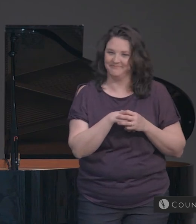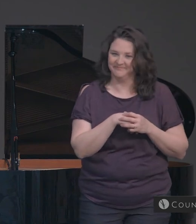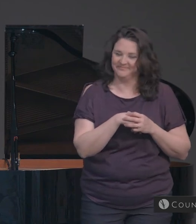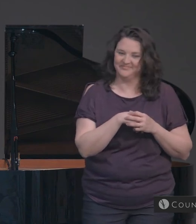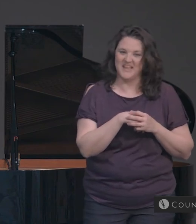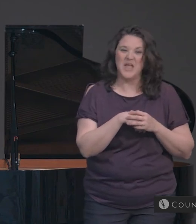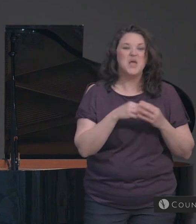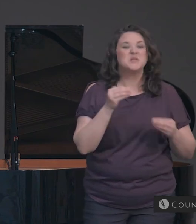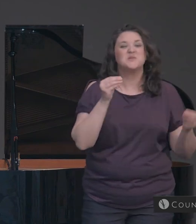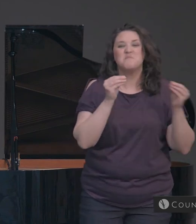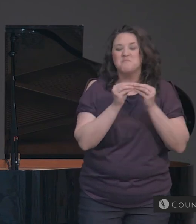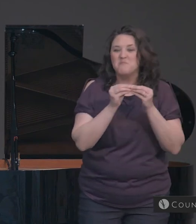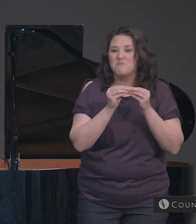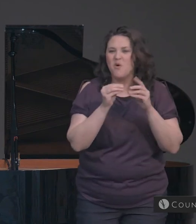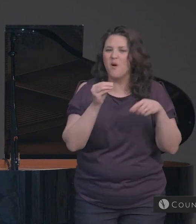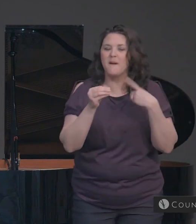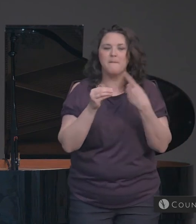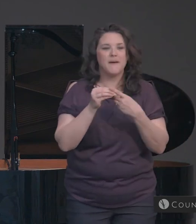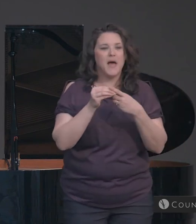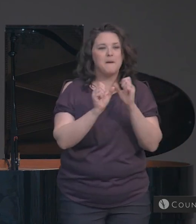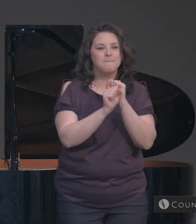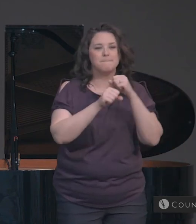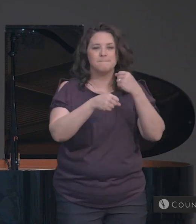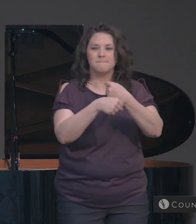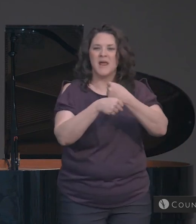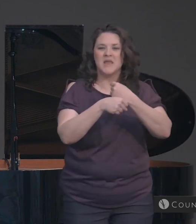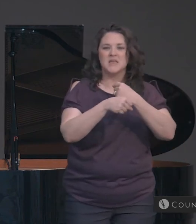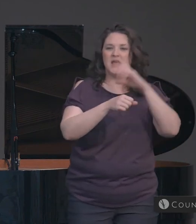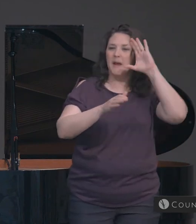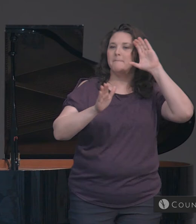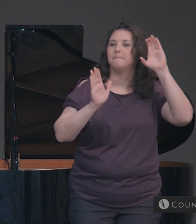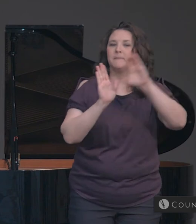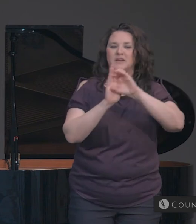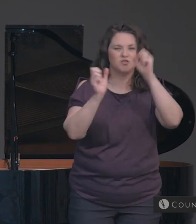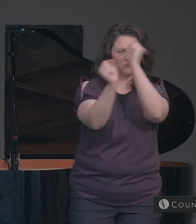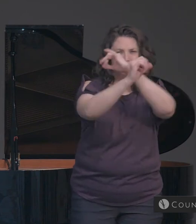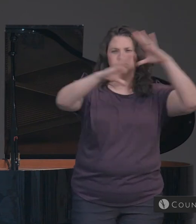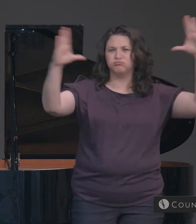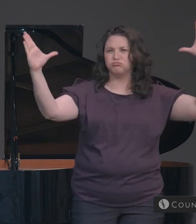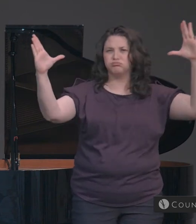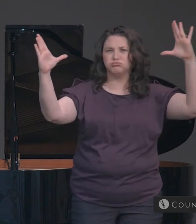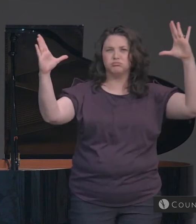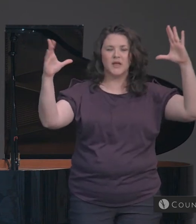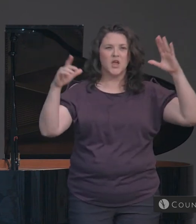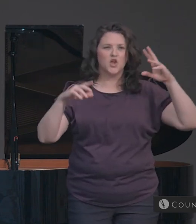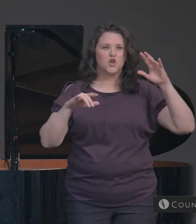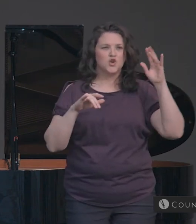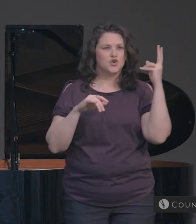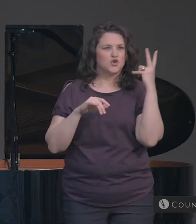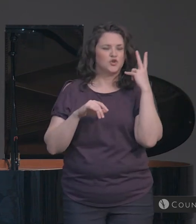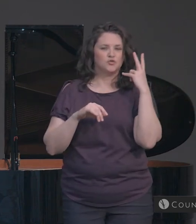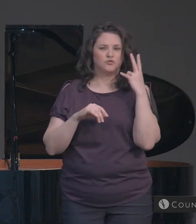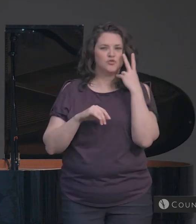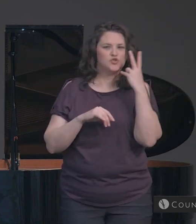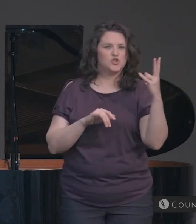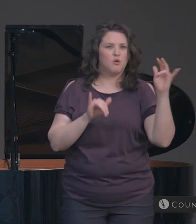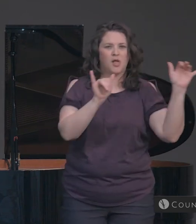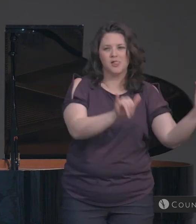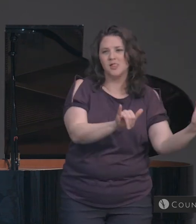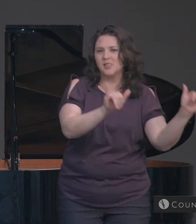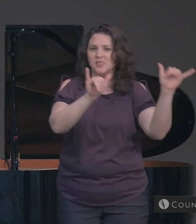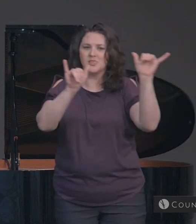But it's more concerned with painting pictures. It's more concerned with drawing parallels. Parallelism